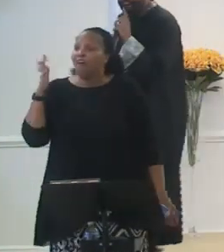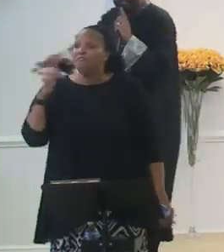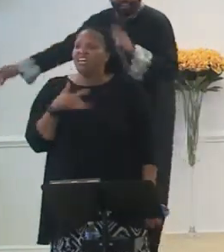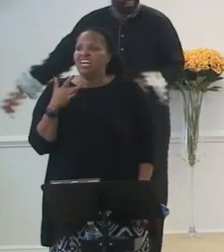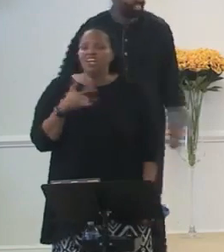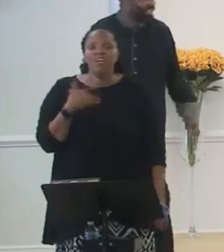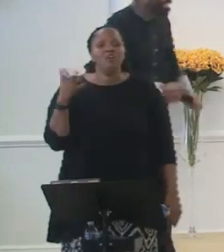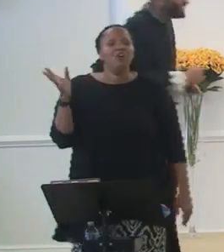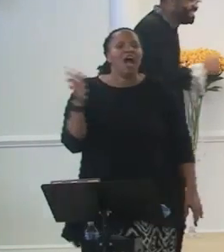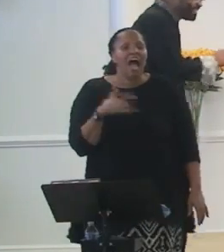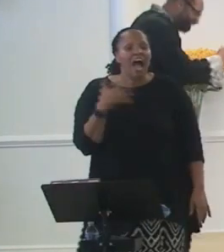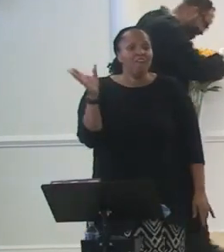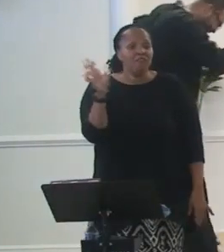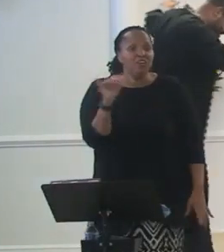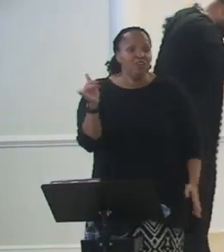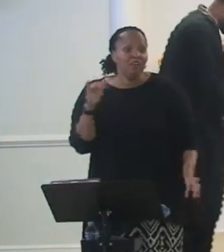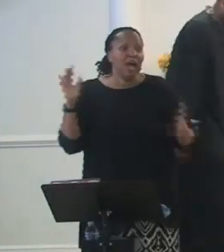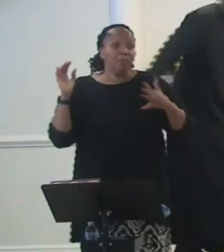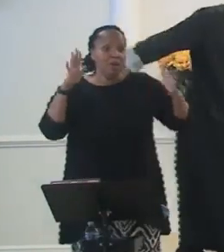praise. I